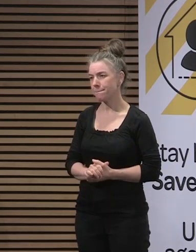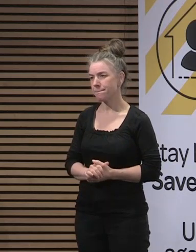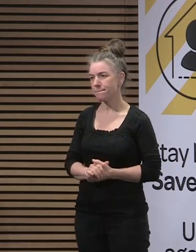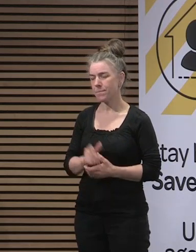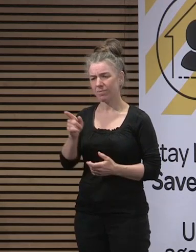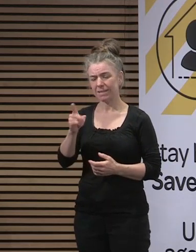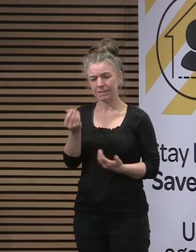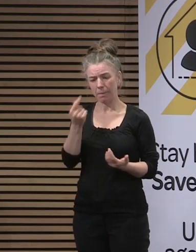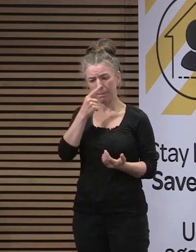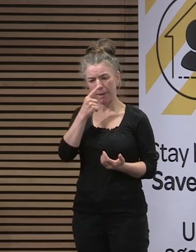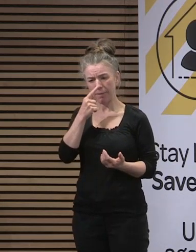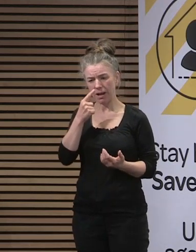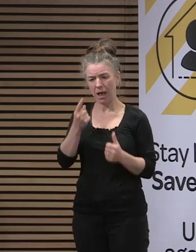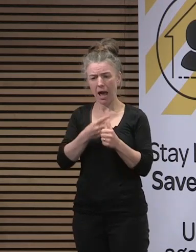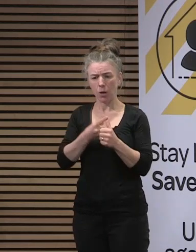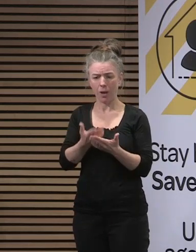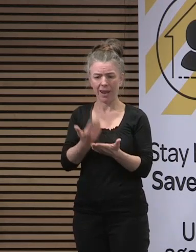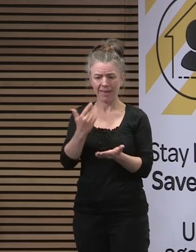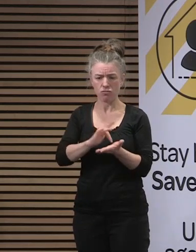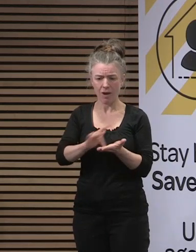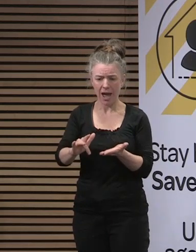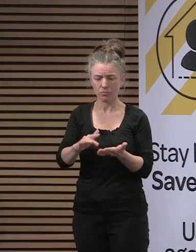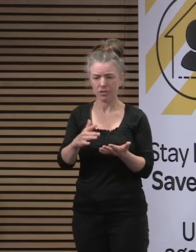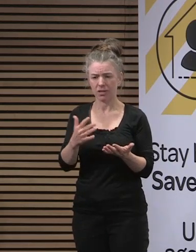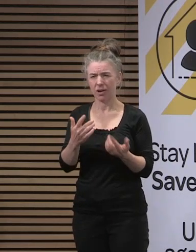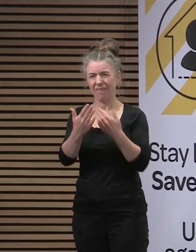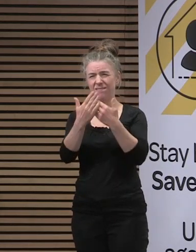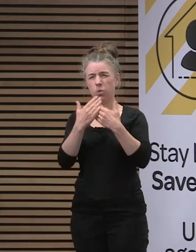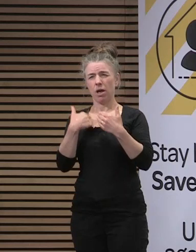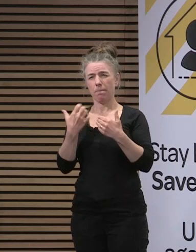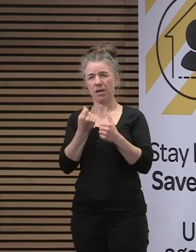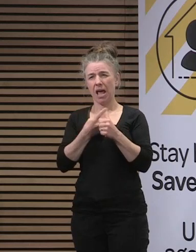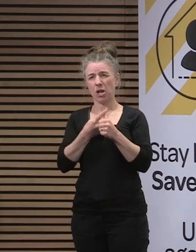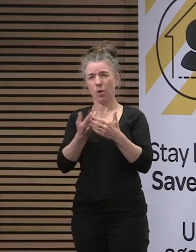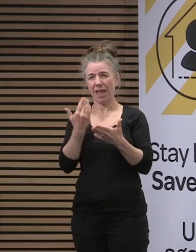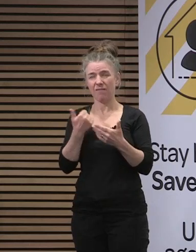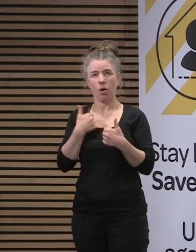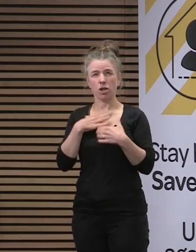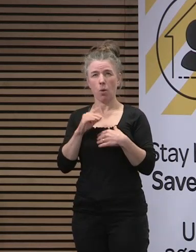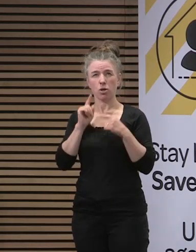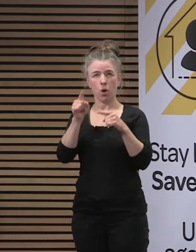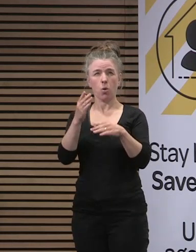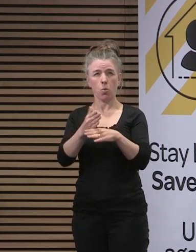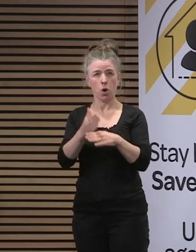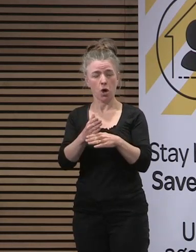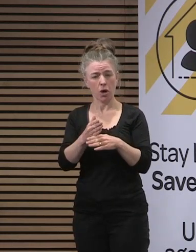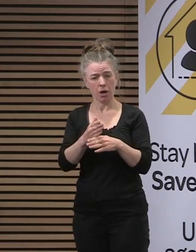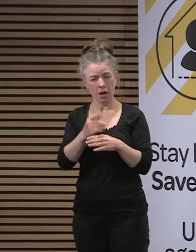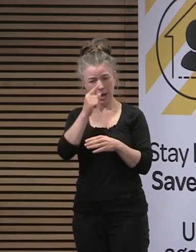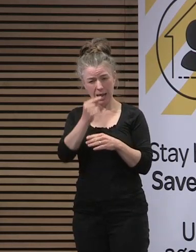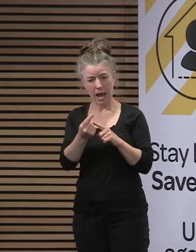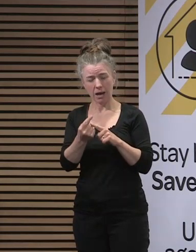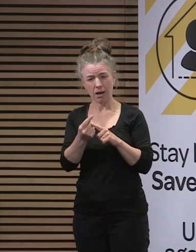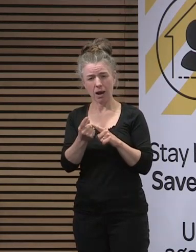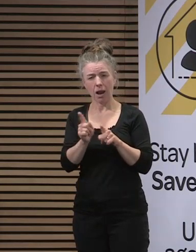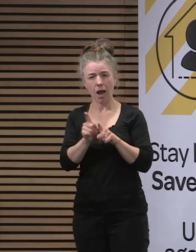for example, you know, they've already been forced to take unpaid leave or haven't felt that they wanted to come into work, is there any way of